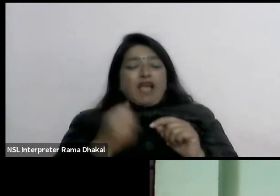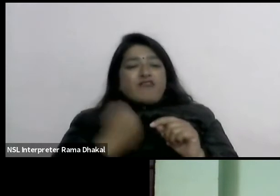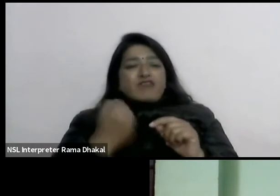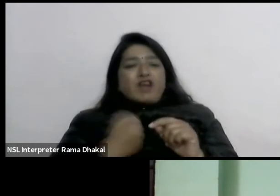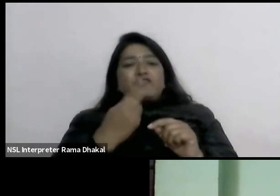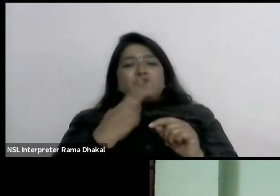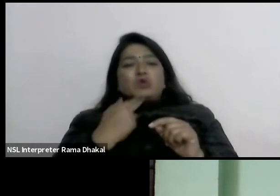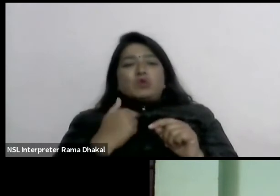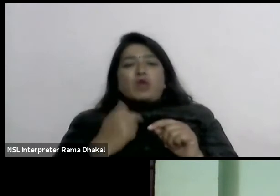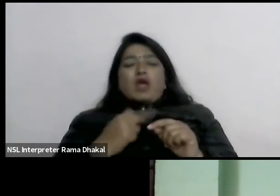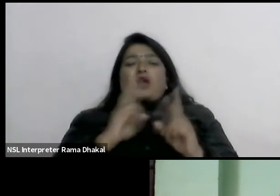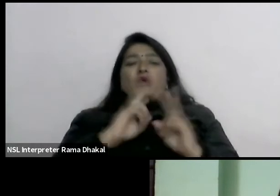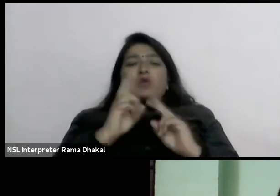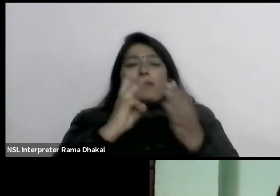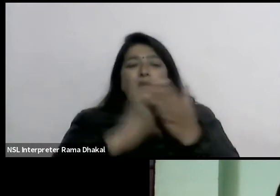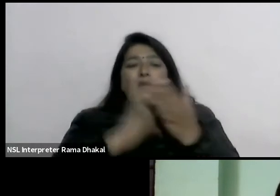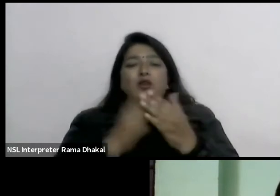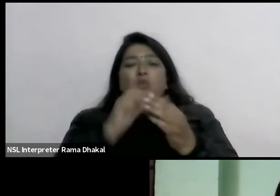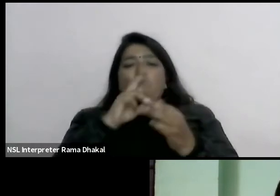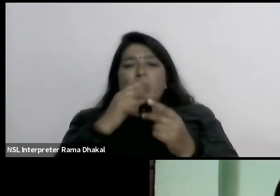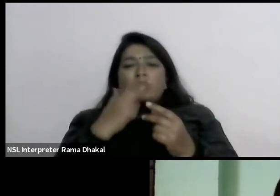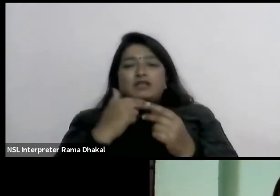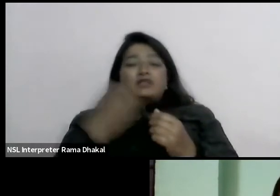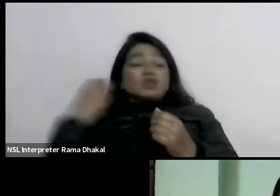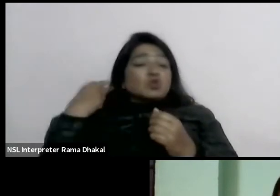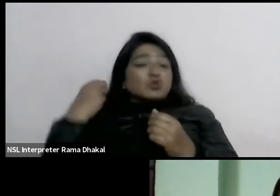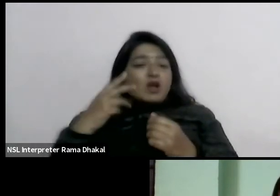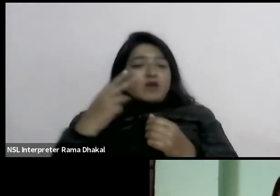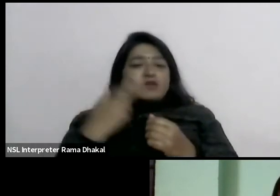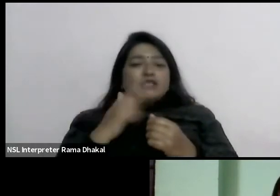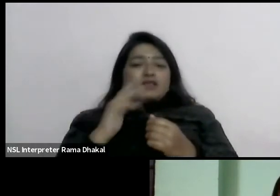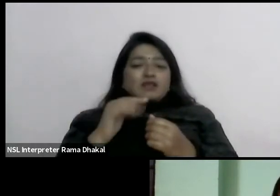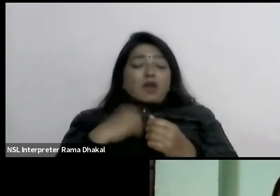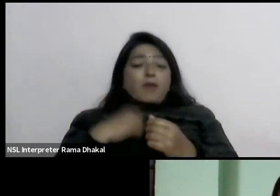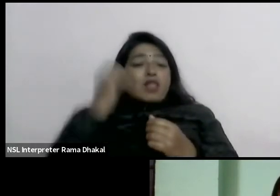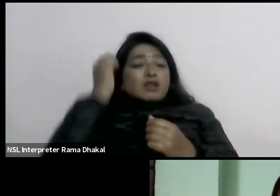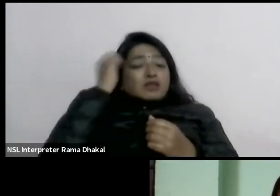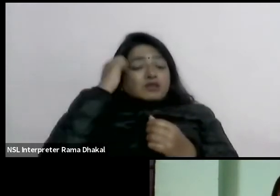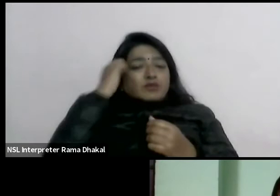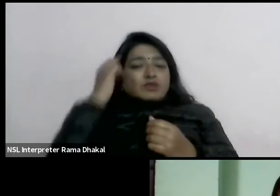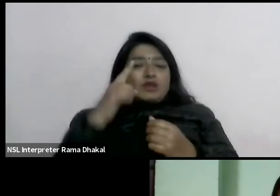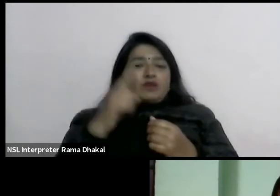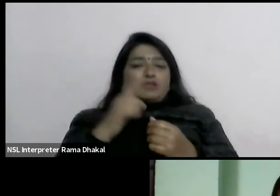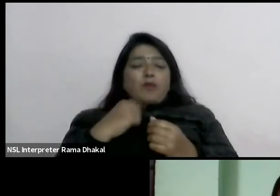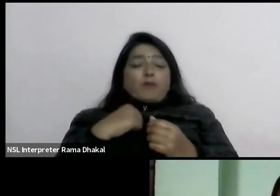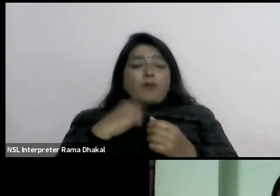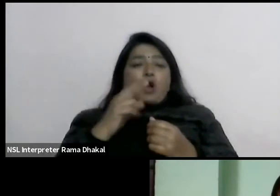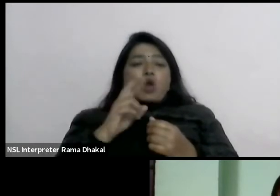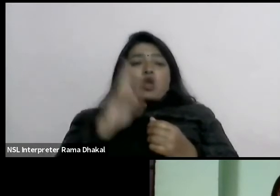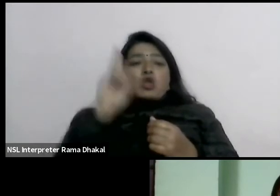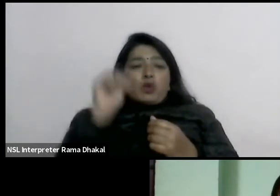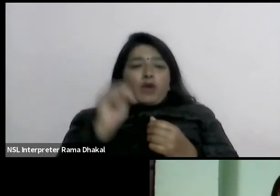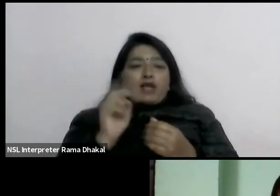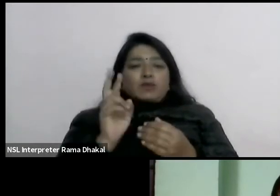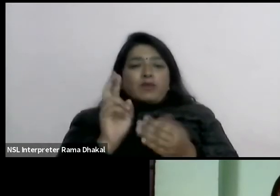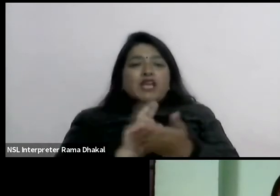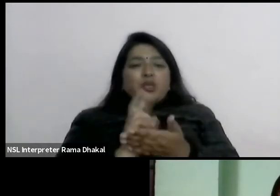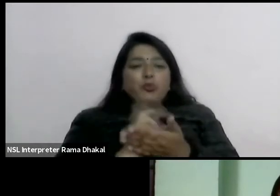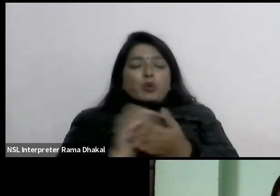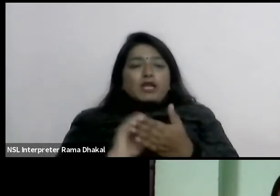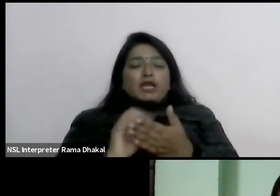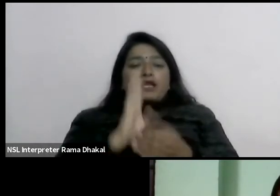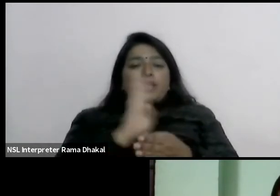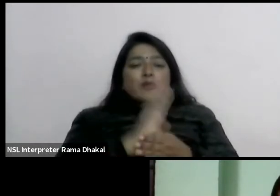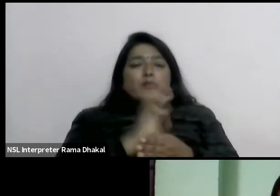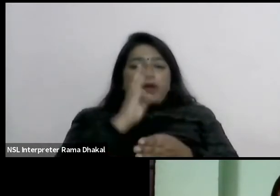punishment rather than human rights. I remember when I was, as you know, the first special rapporteur on violence against women, and when we forced